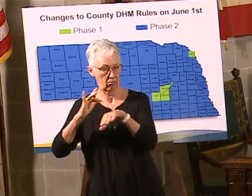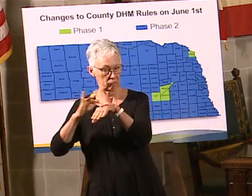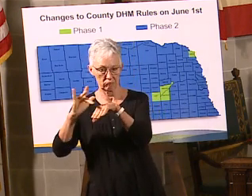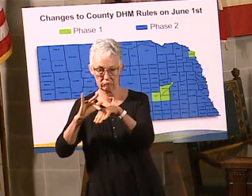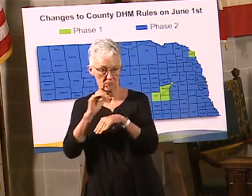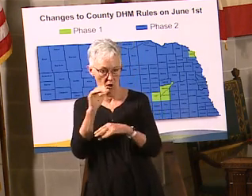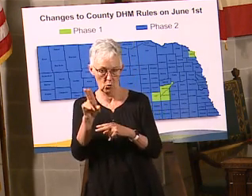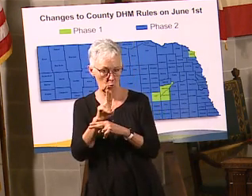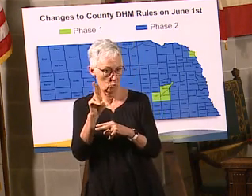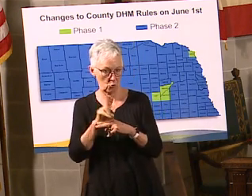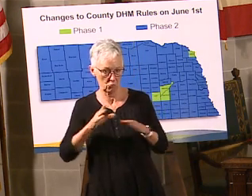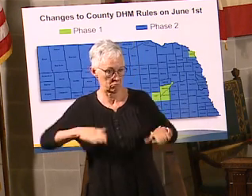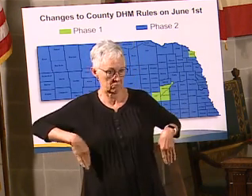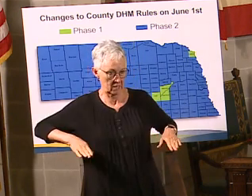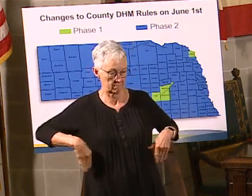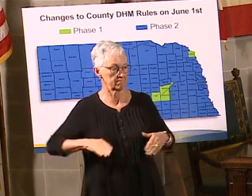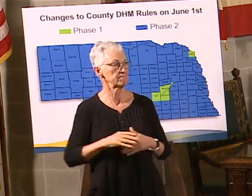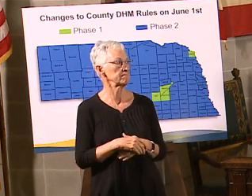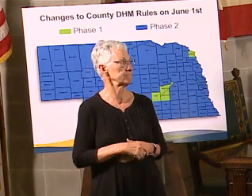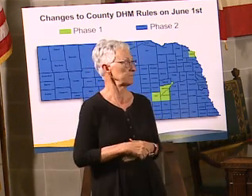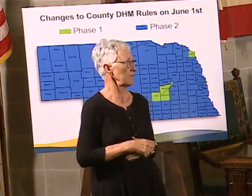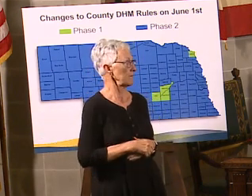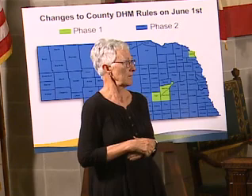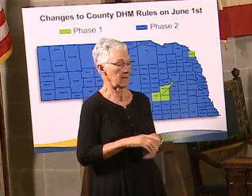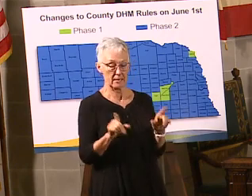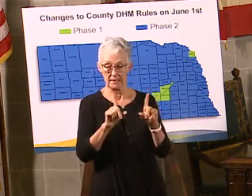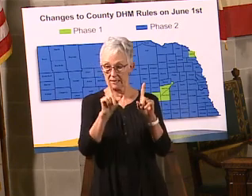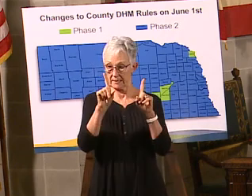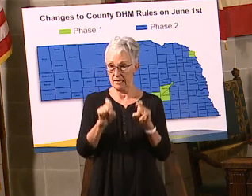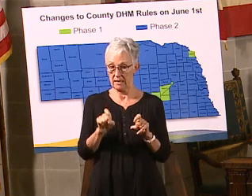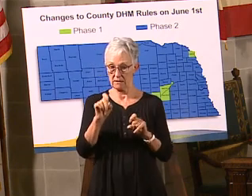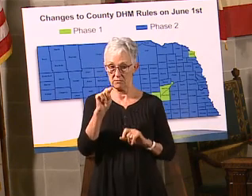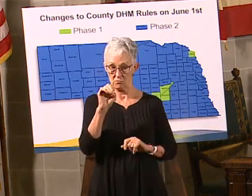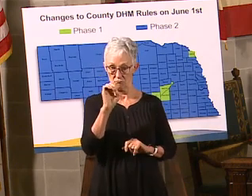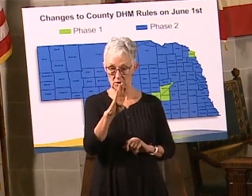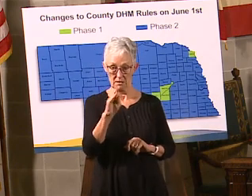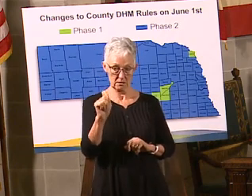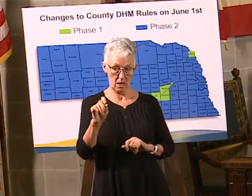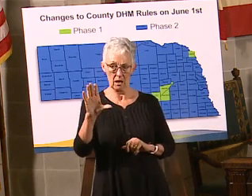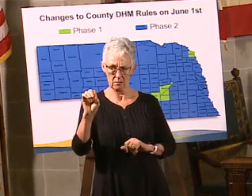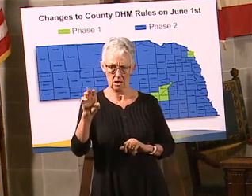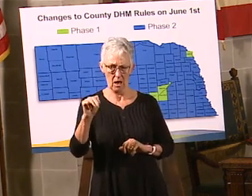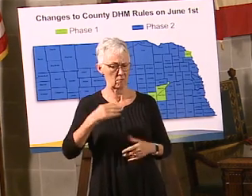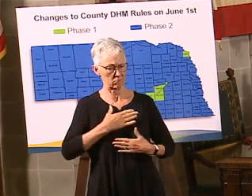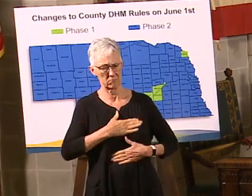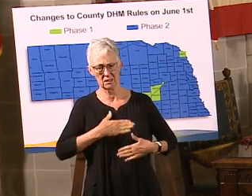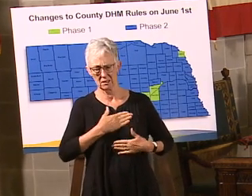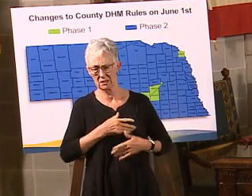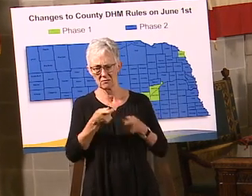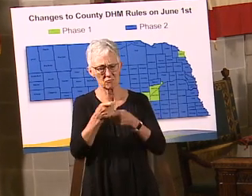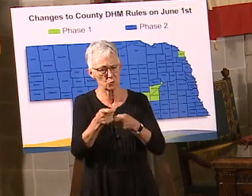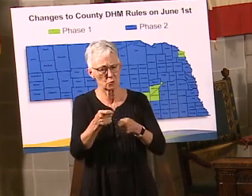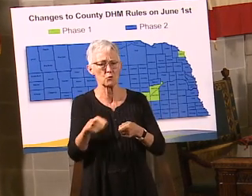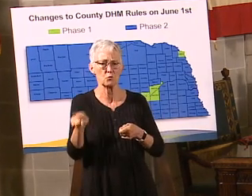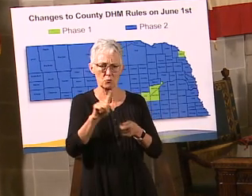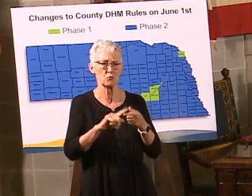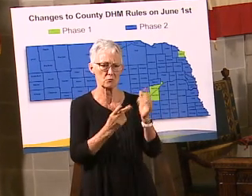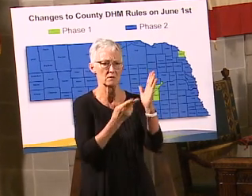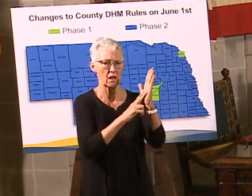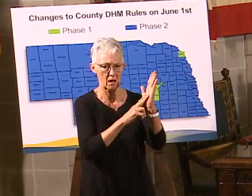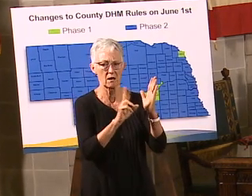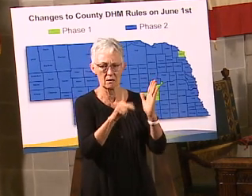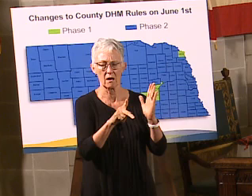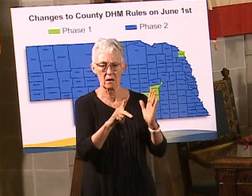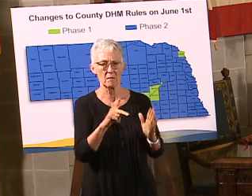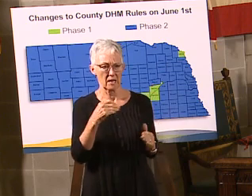Testing schedule. So again, we want people to sign up for testnebraska.com. We've got about 150,000 people that are signed up for it right